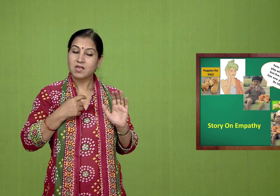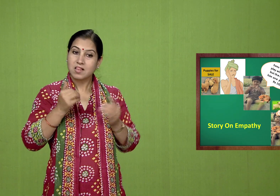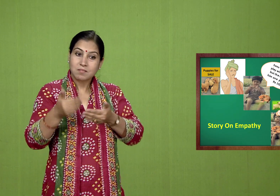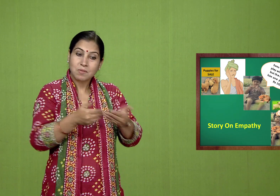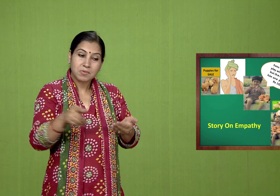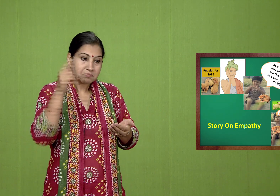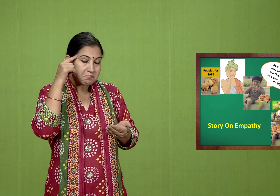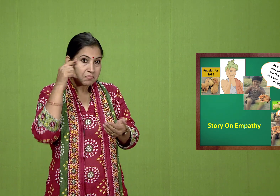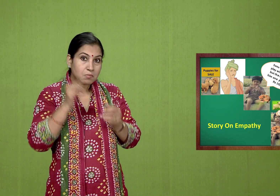of the little boy